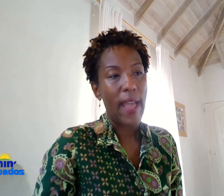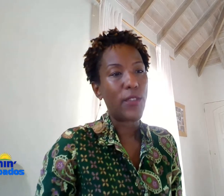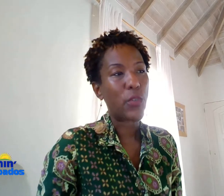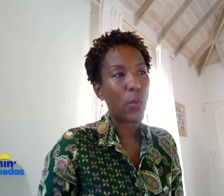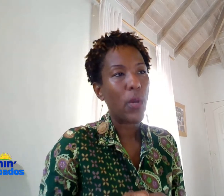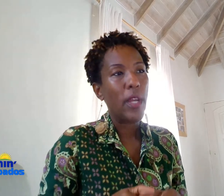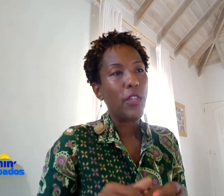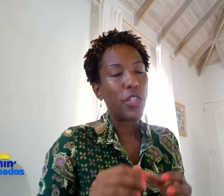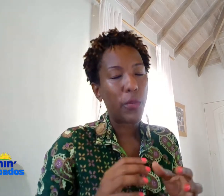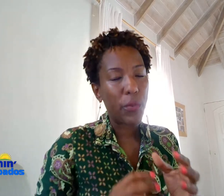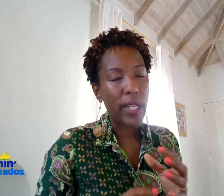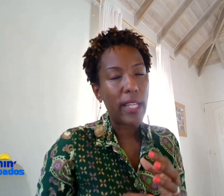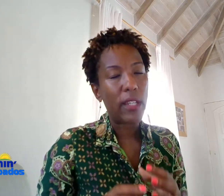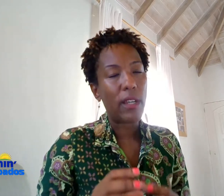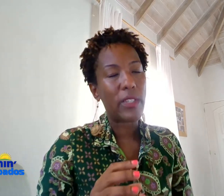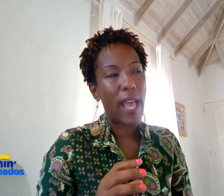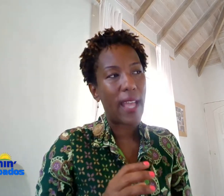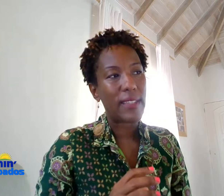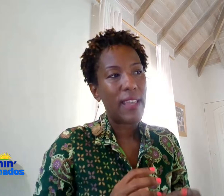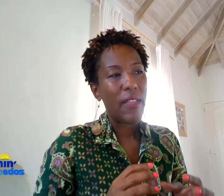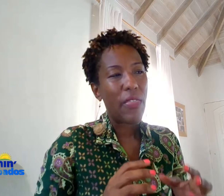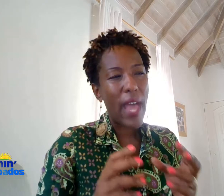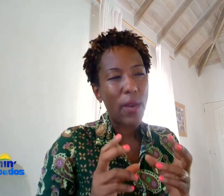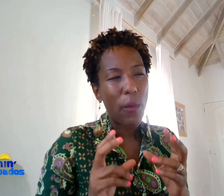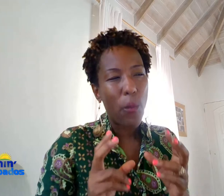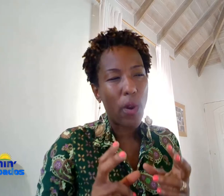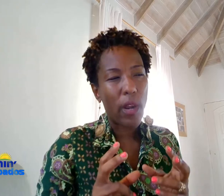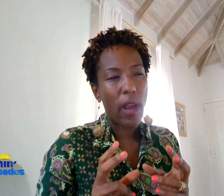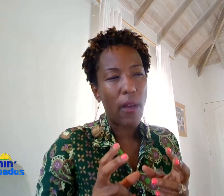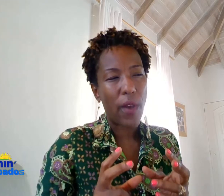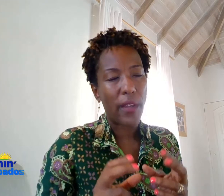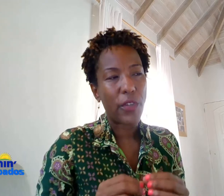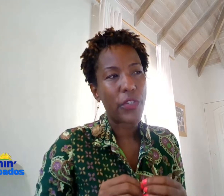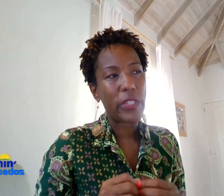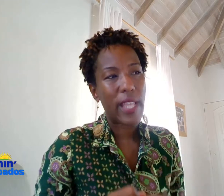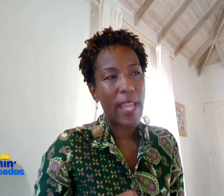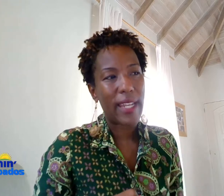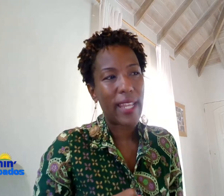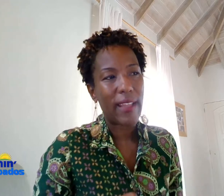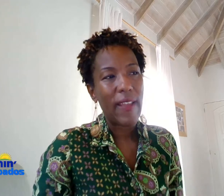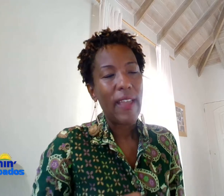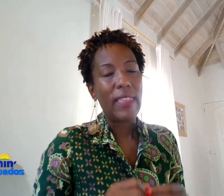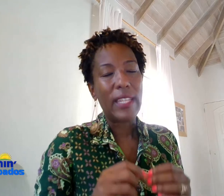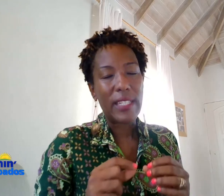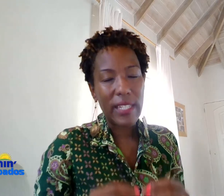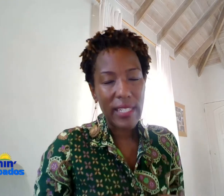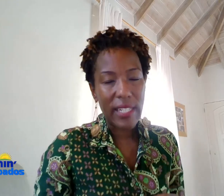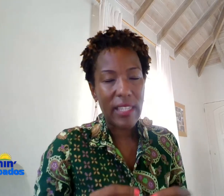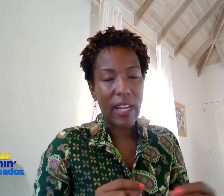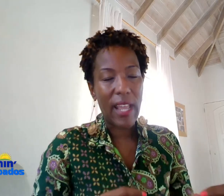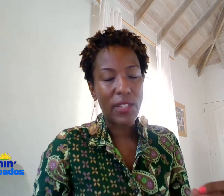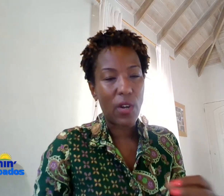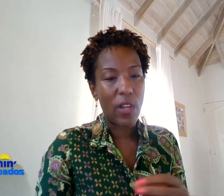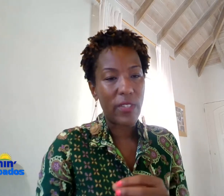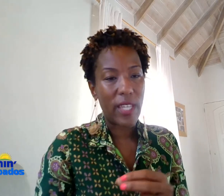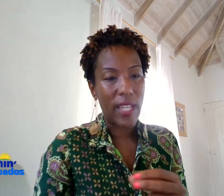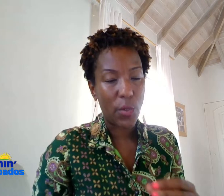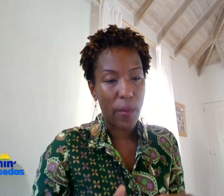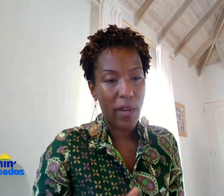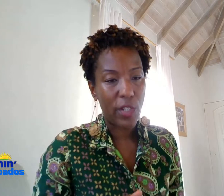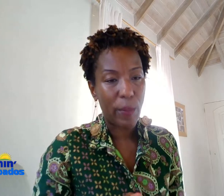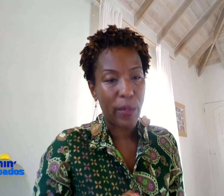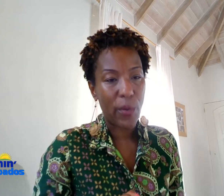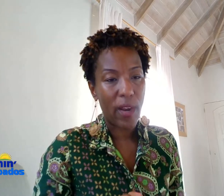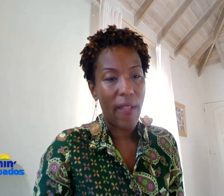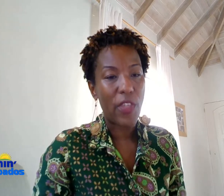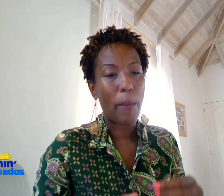need? And so she really looks at that work of understanding the dignity that lies across